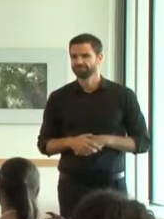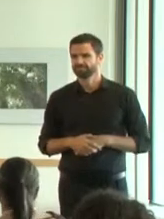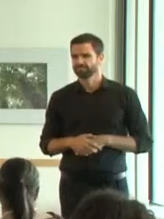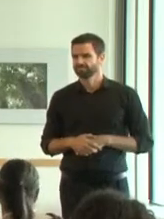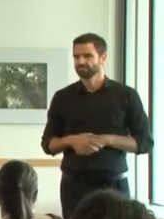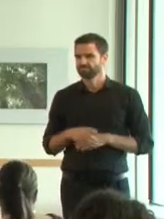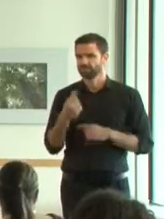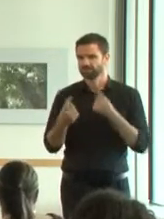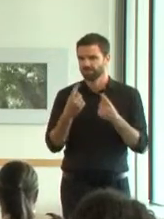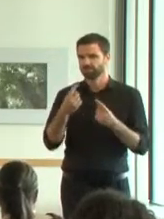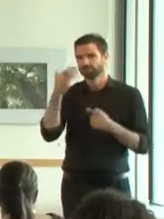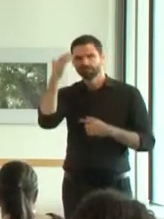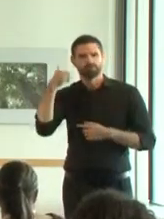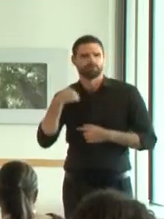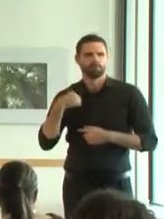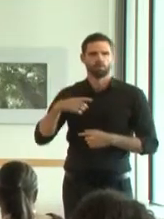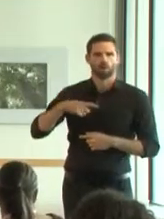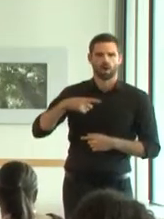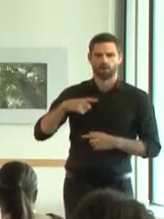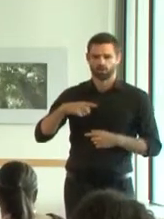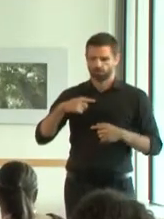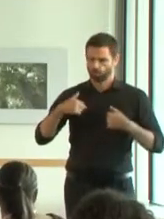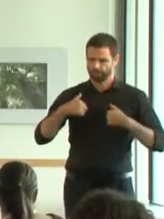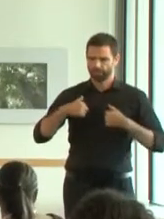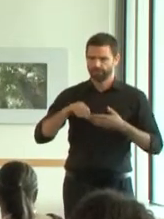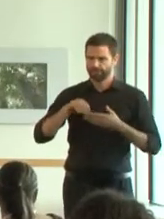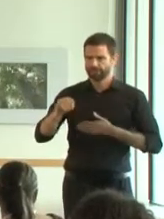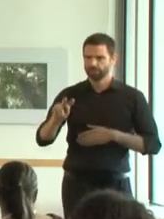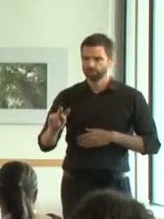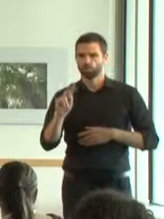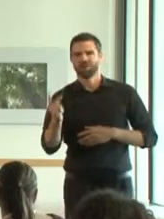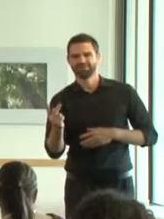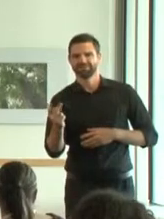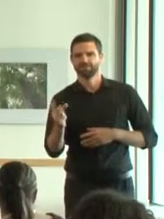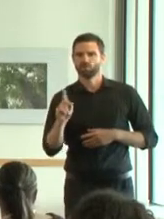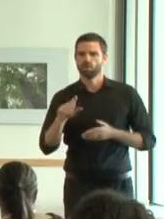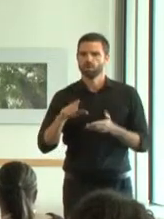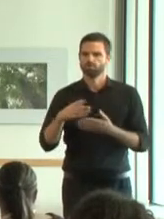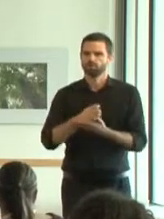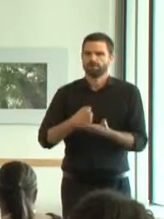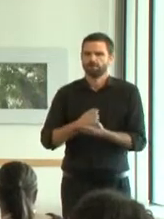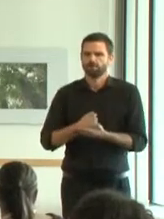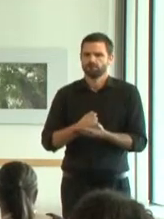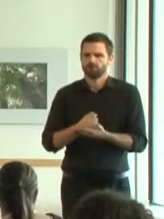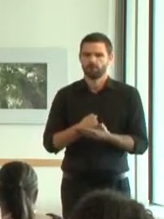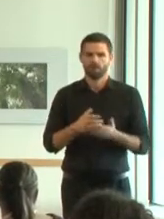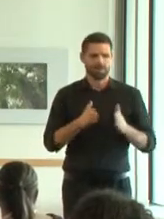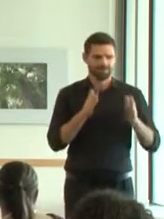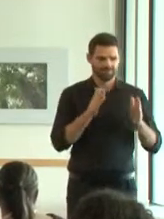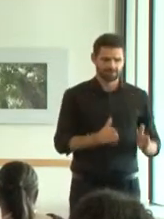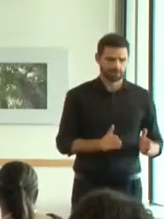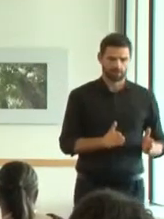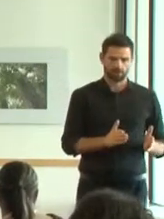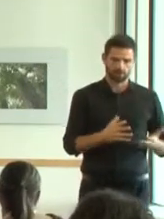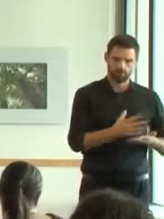prompt things in your own work. Why are we paying twice to preserve something? Why do we pay to have a physical